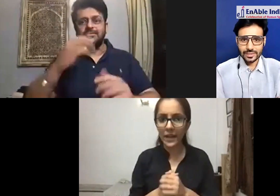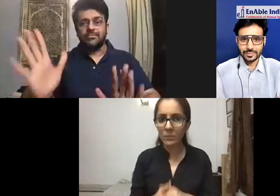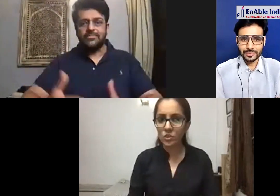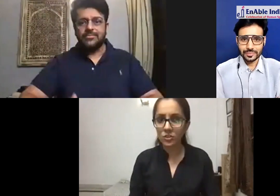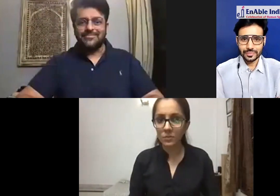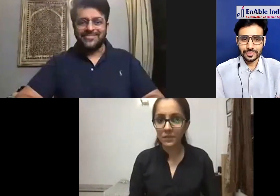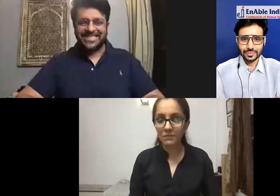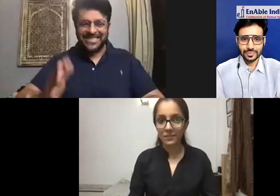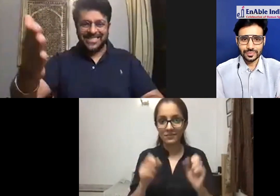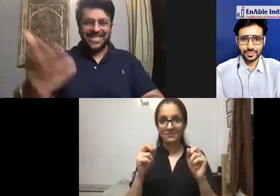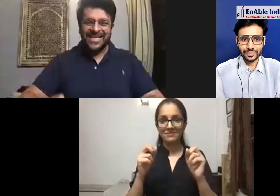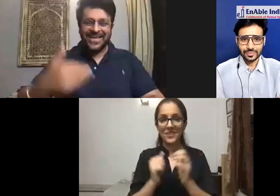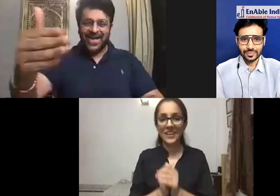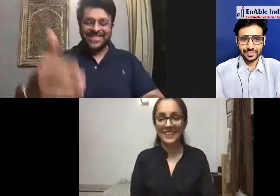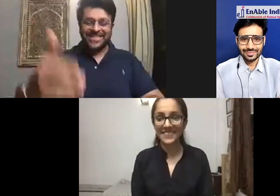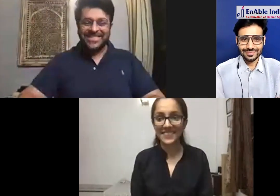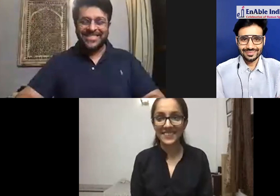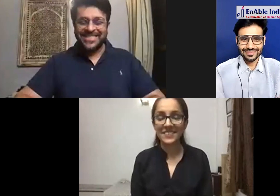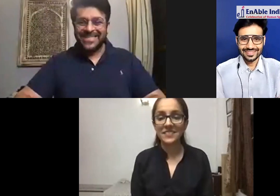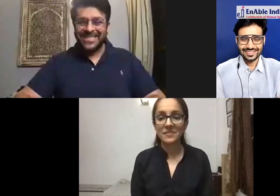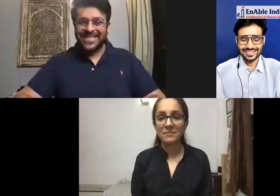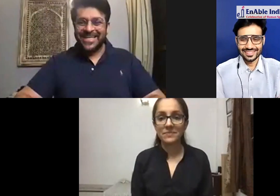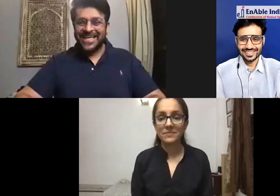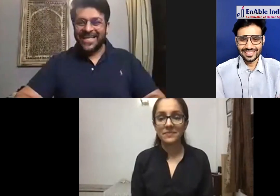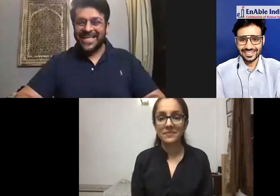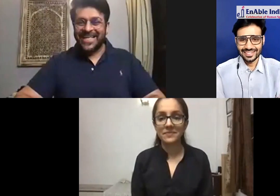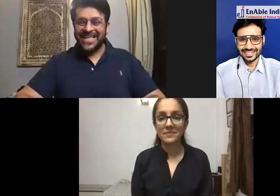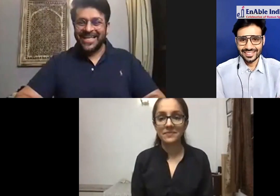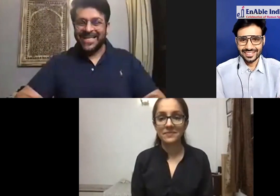So I'm just going to be, okay.